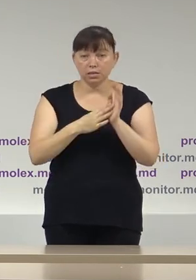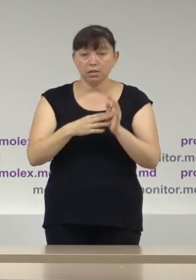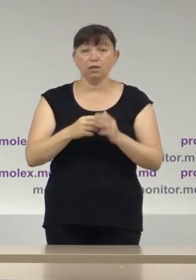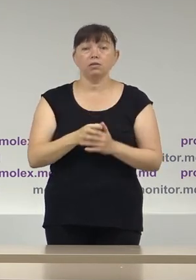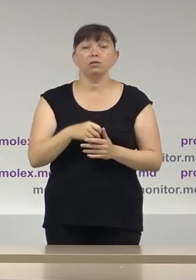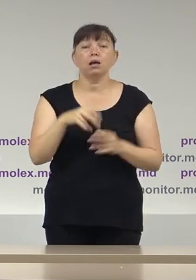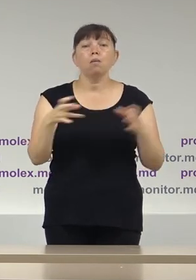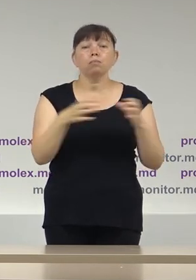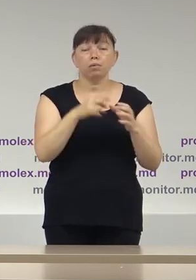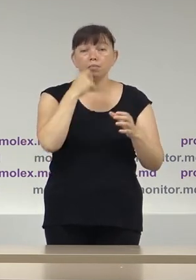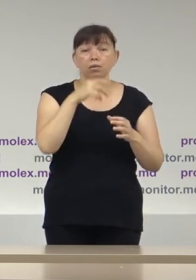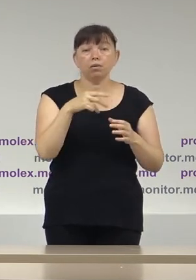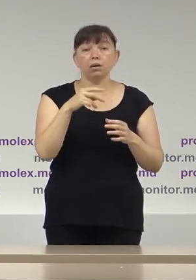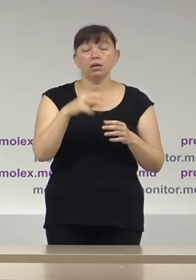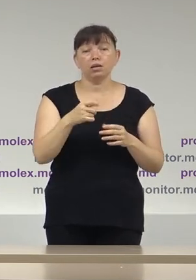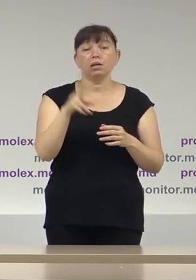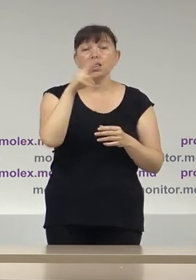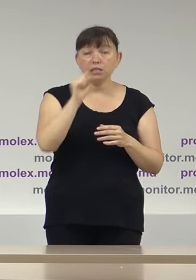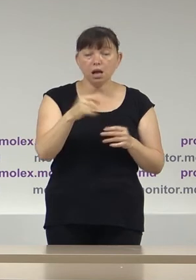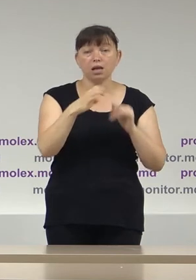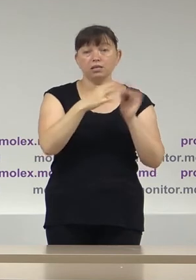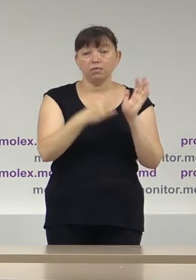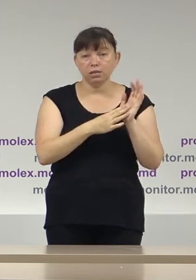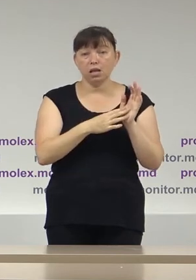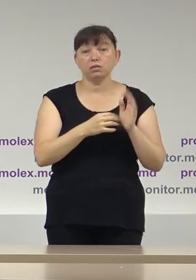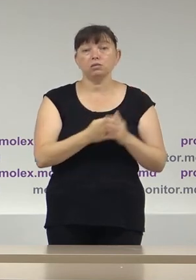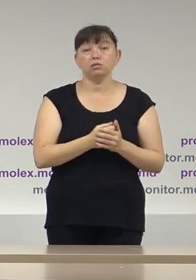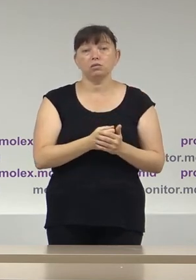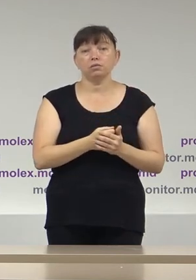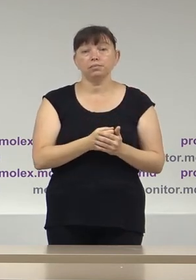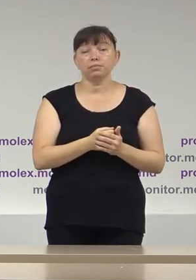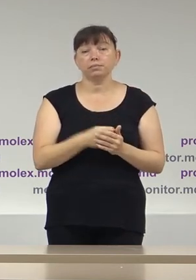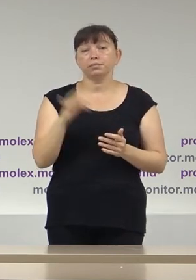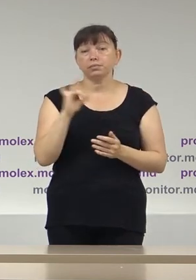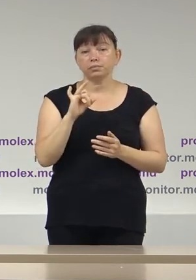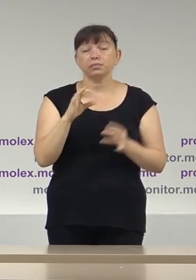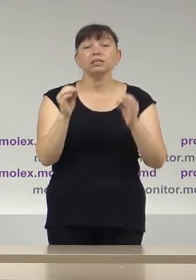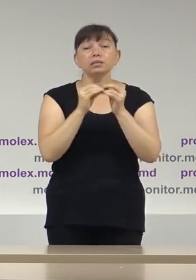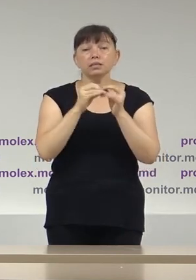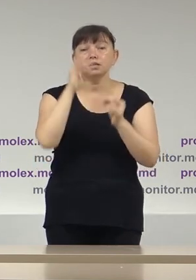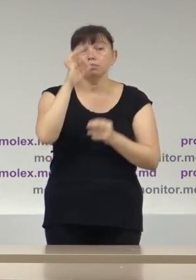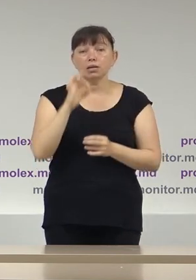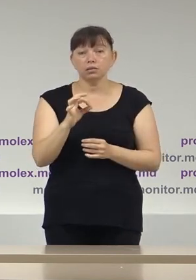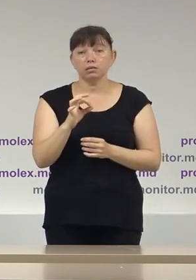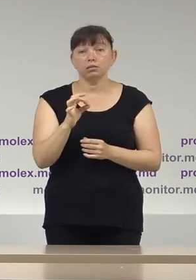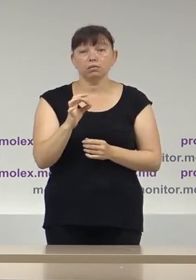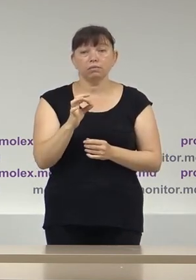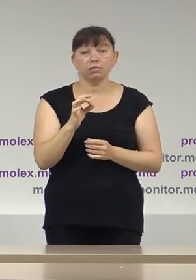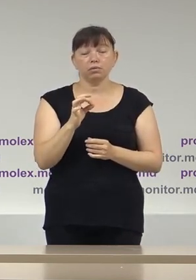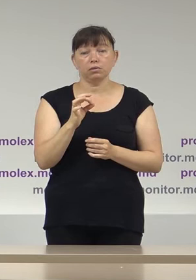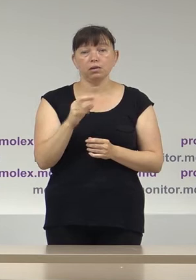PAS, 29% by National Unity Party, Dignity and Truth Platform 19%,